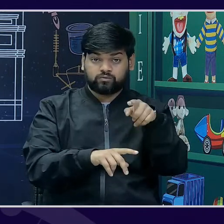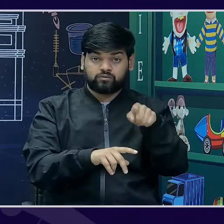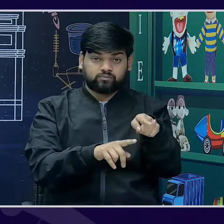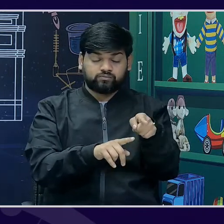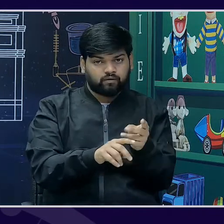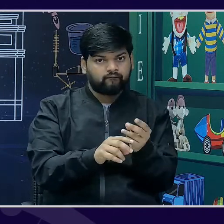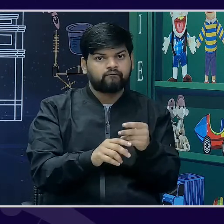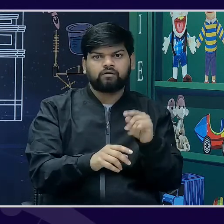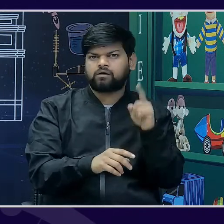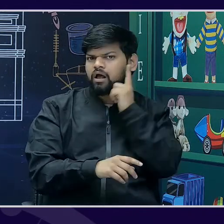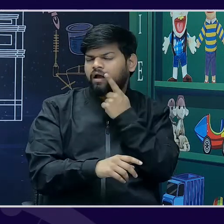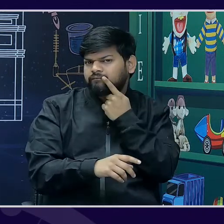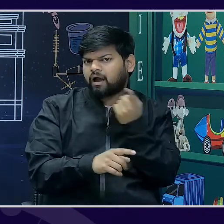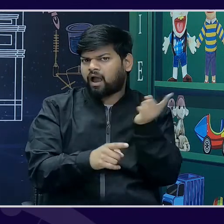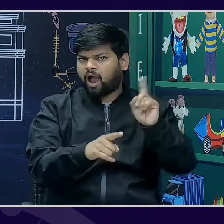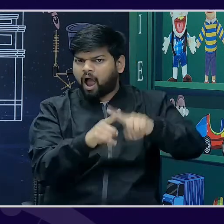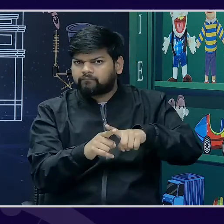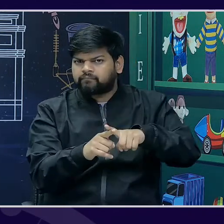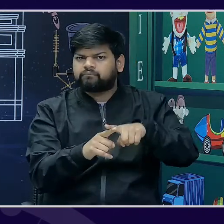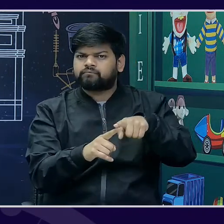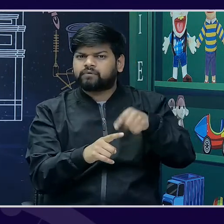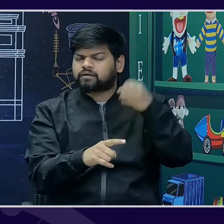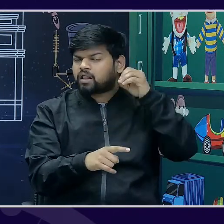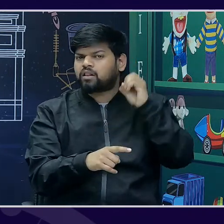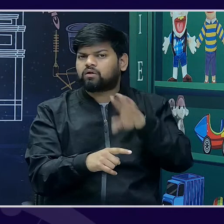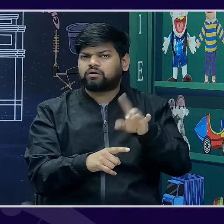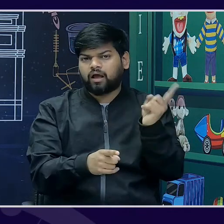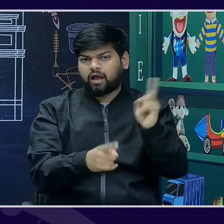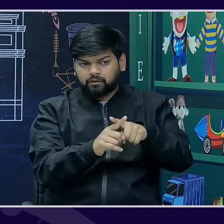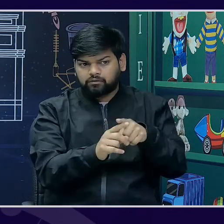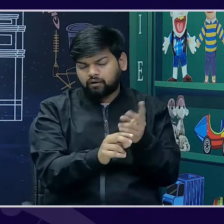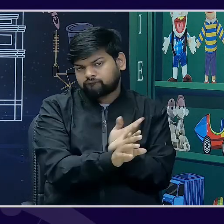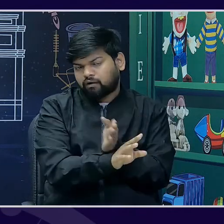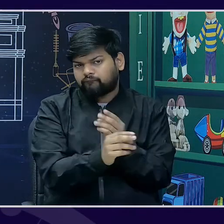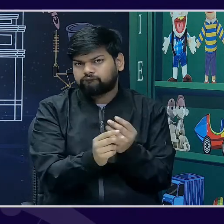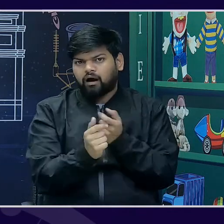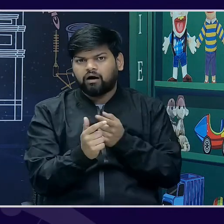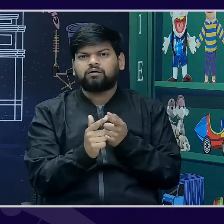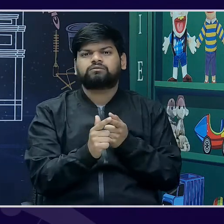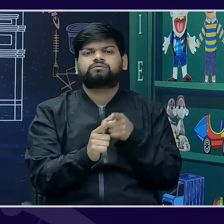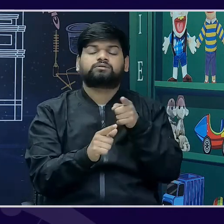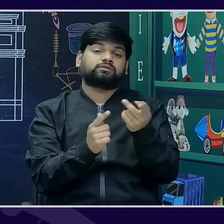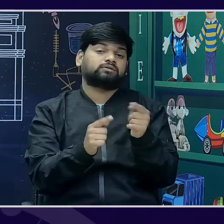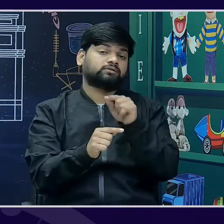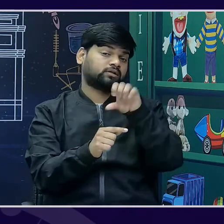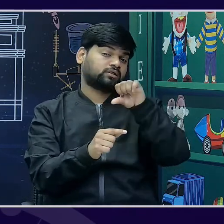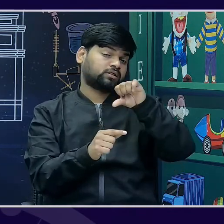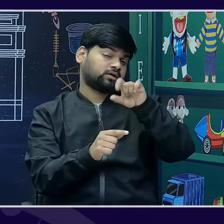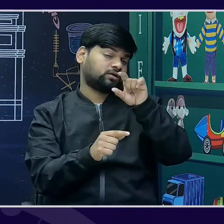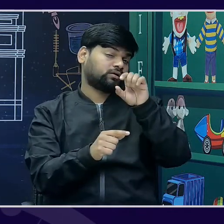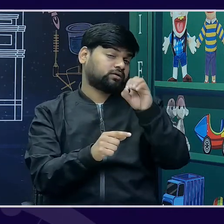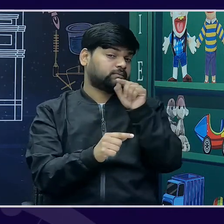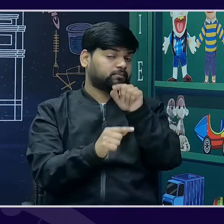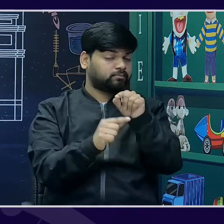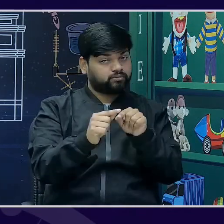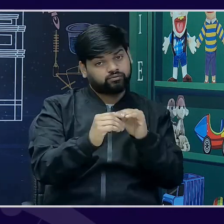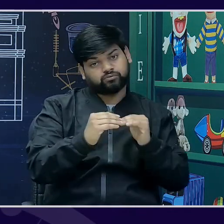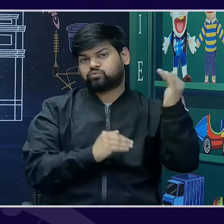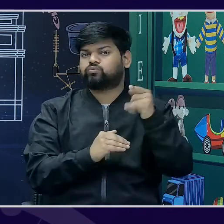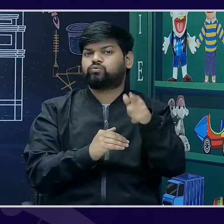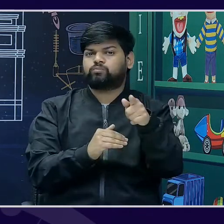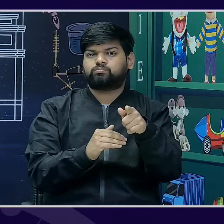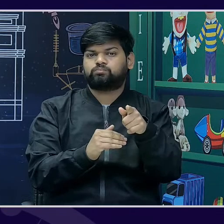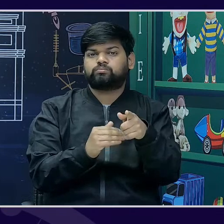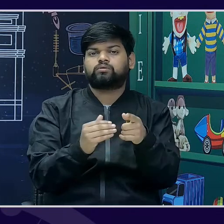And this can be improved. Surgical output, surgical results are 99.9%, but the very